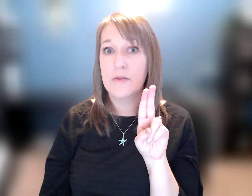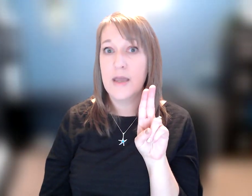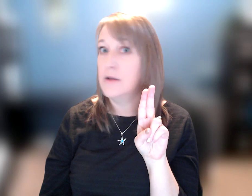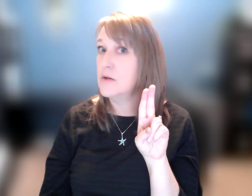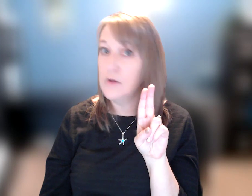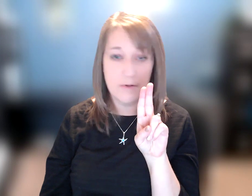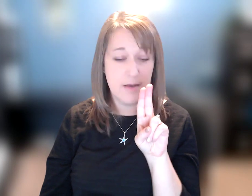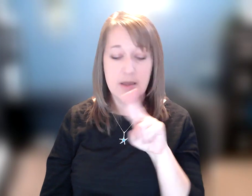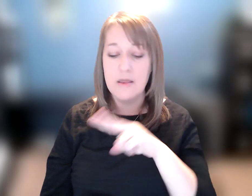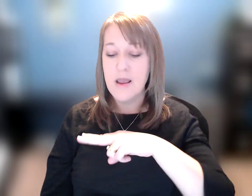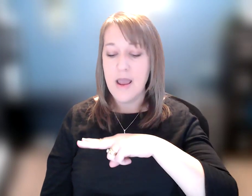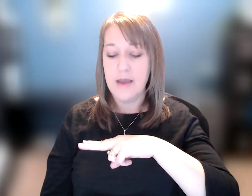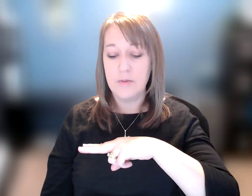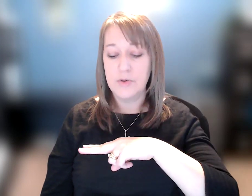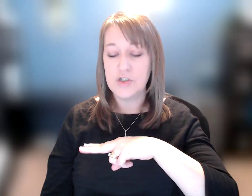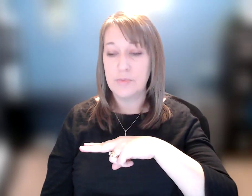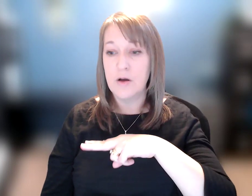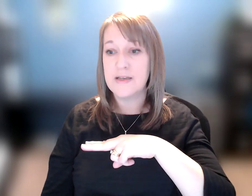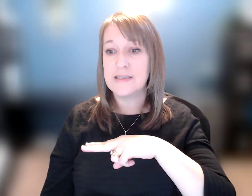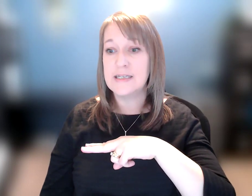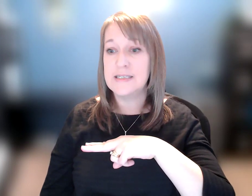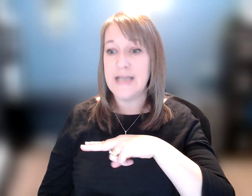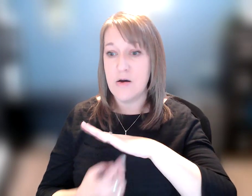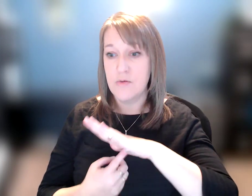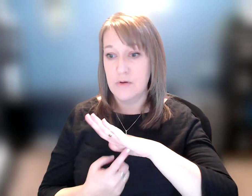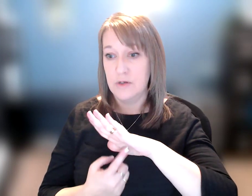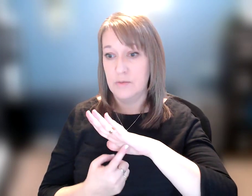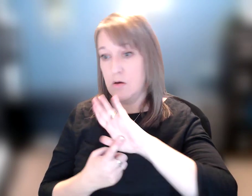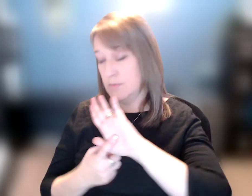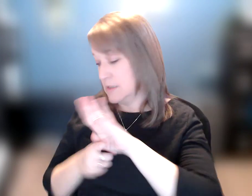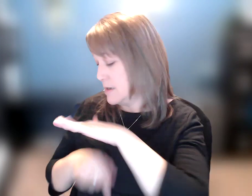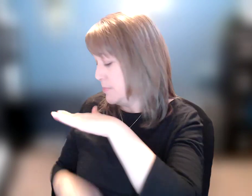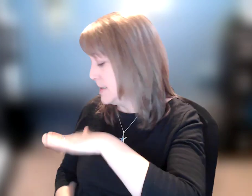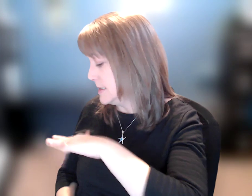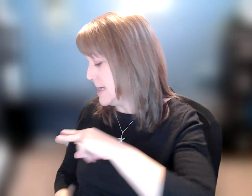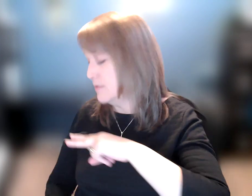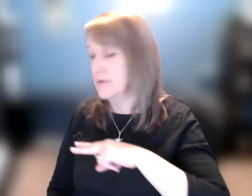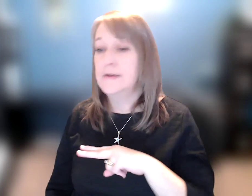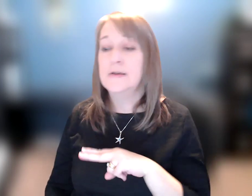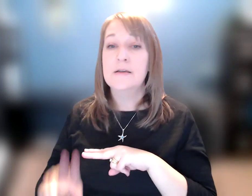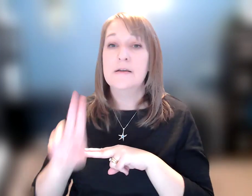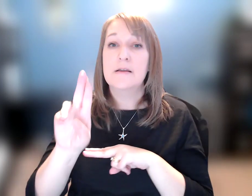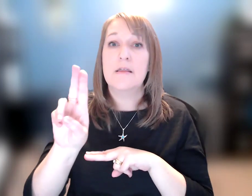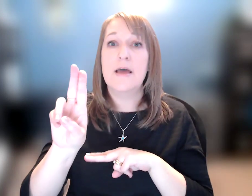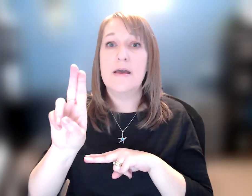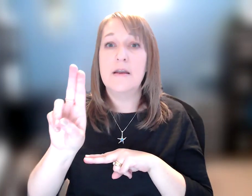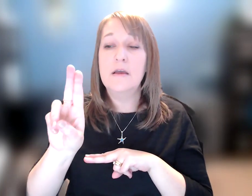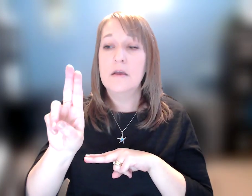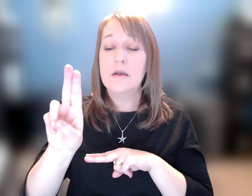the hand you don't write with, and you put your palm facing down. Your palm's going to point down. Then you